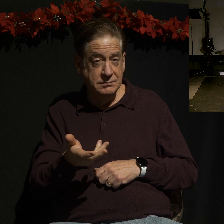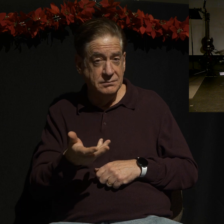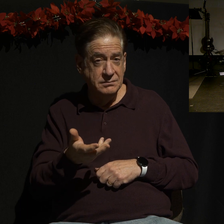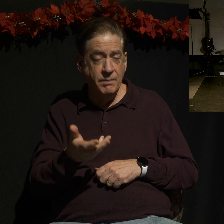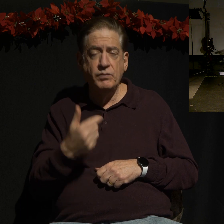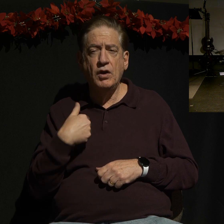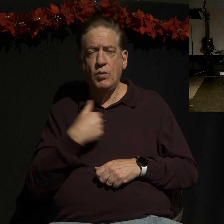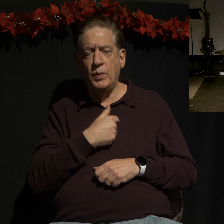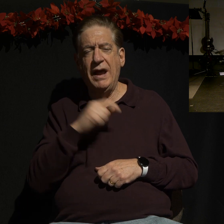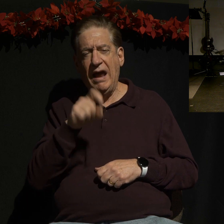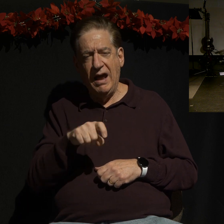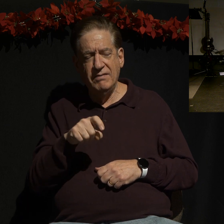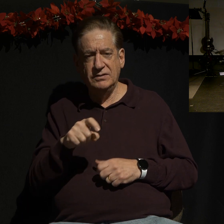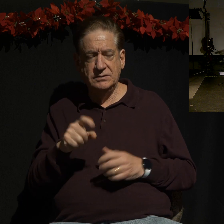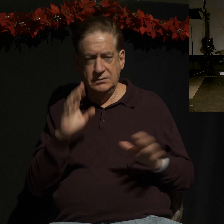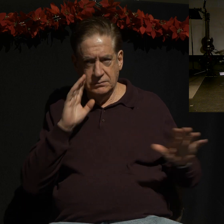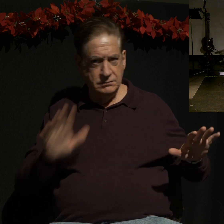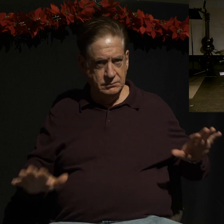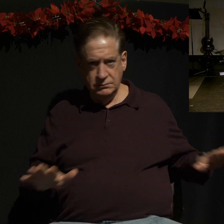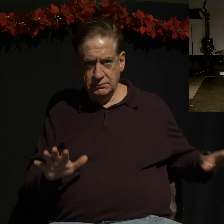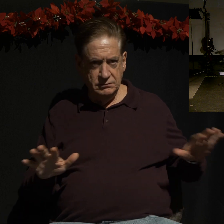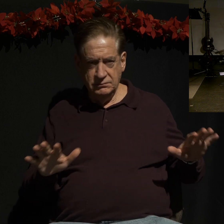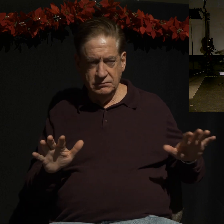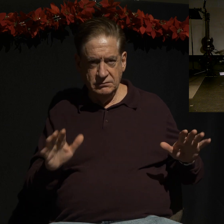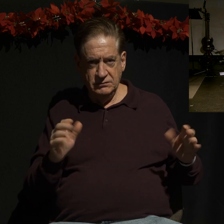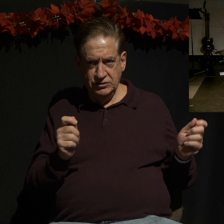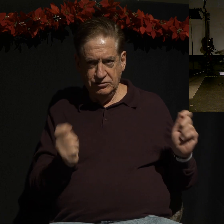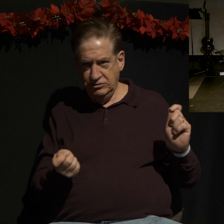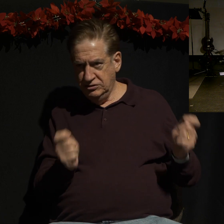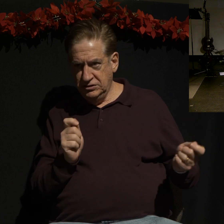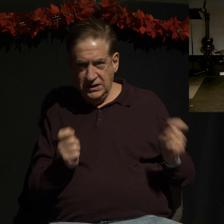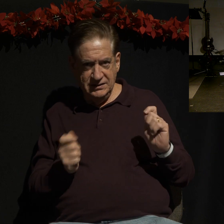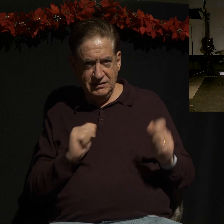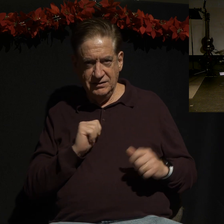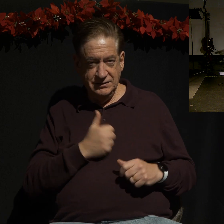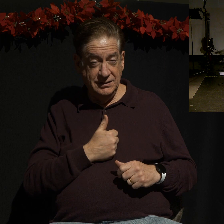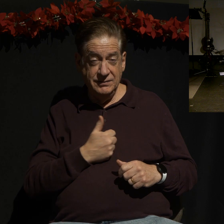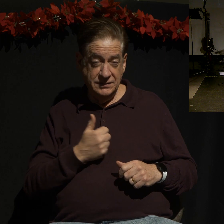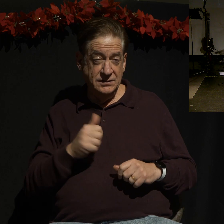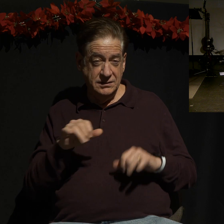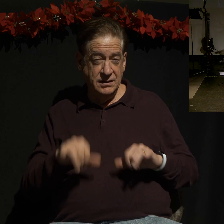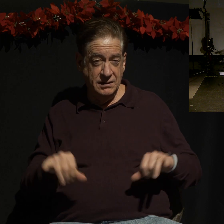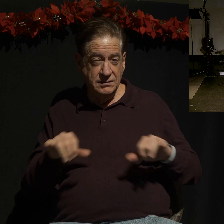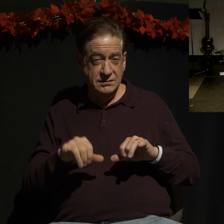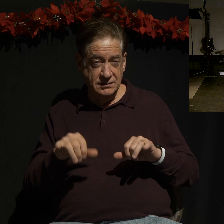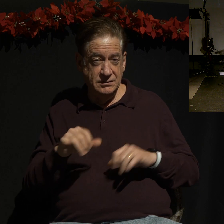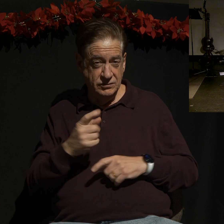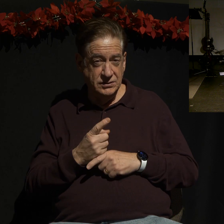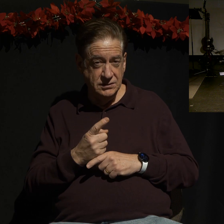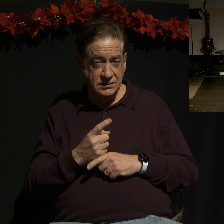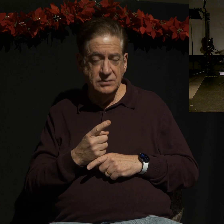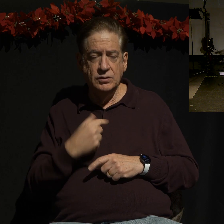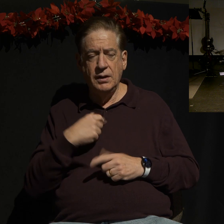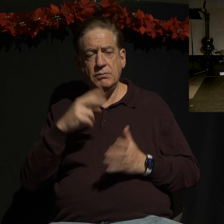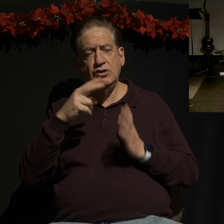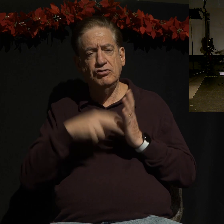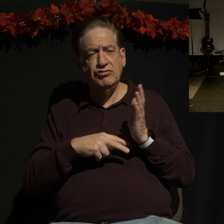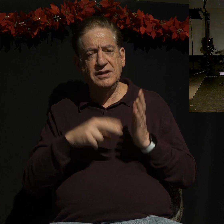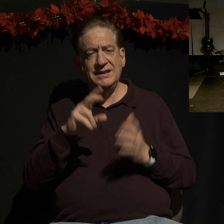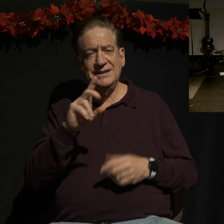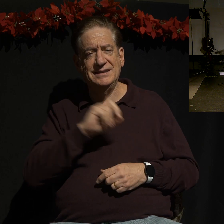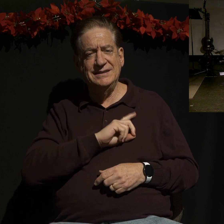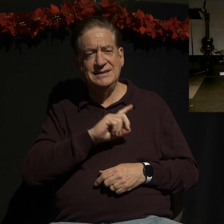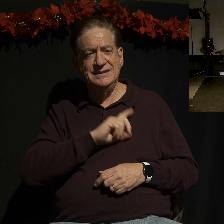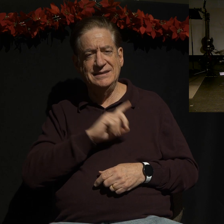And we have to reorient ourselves constantly. Okay, so let me read what David says in